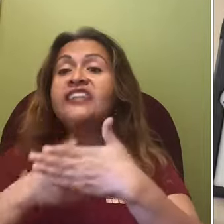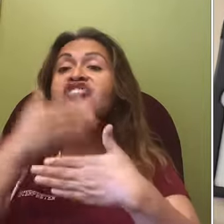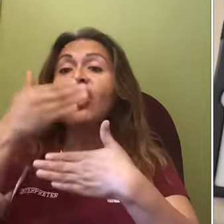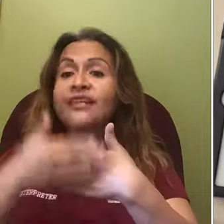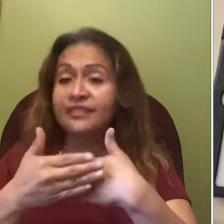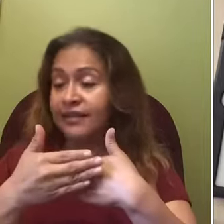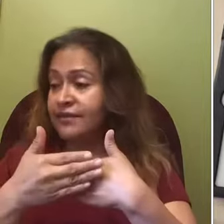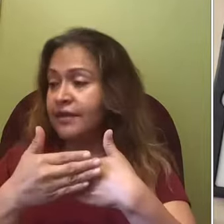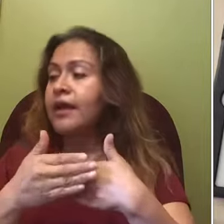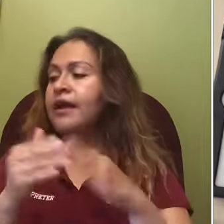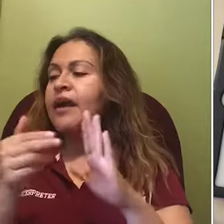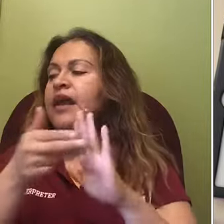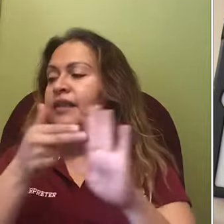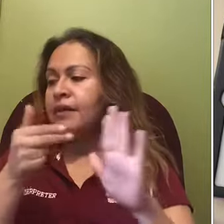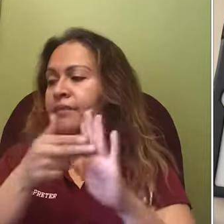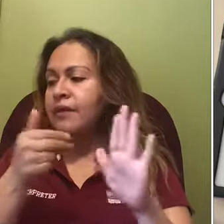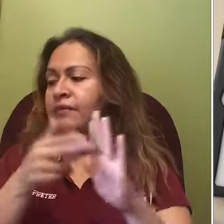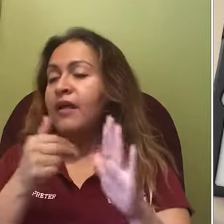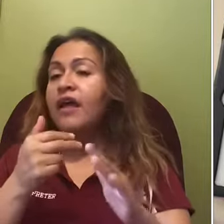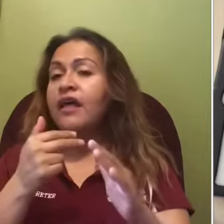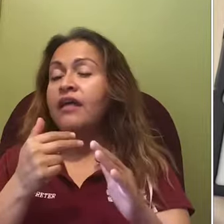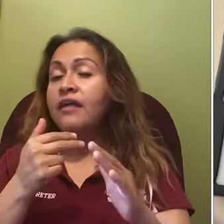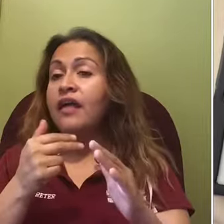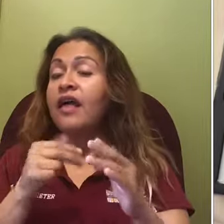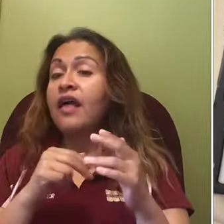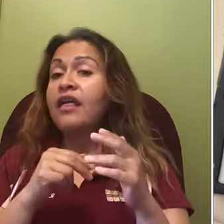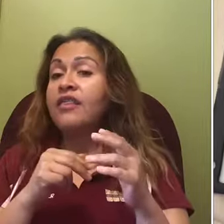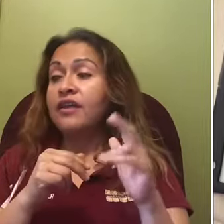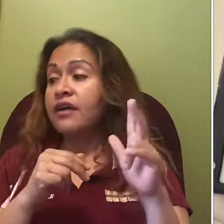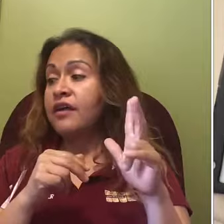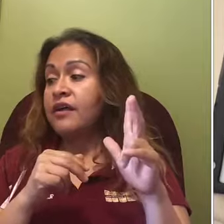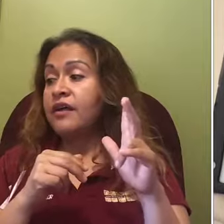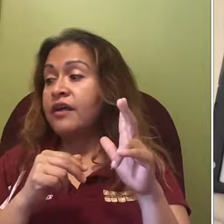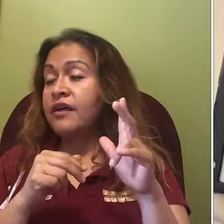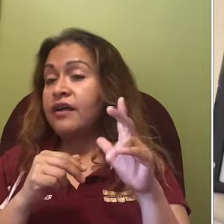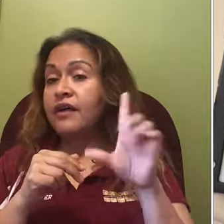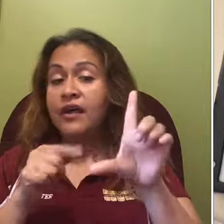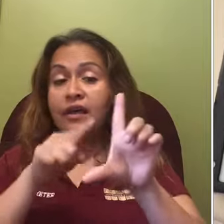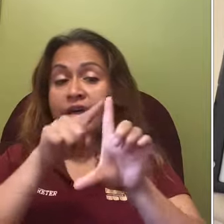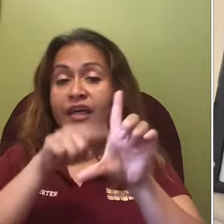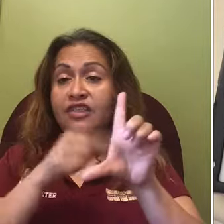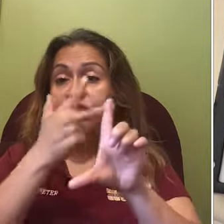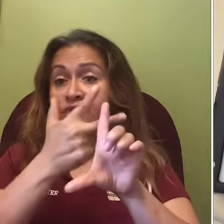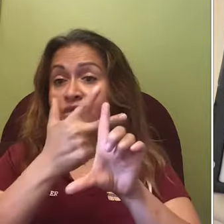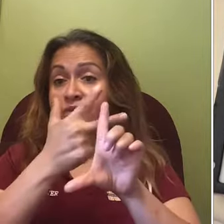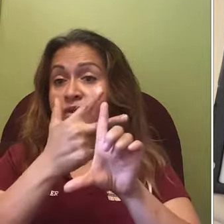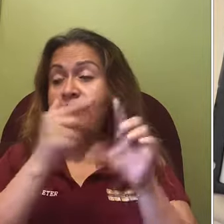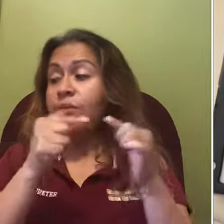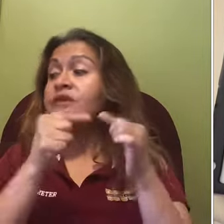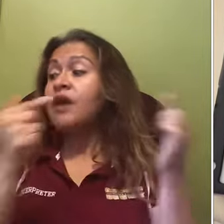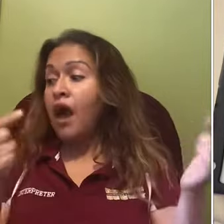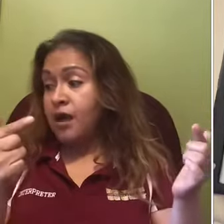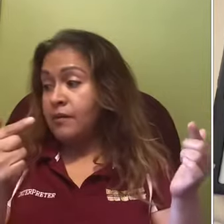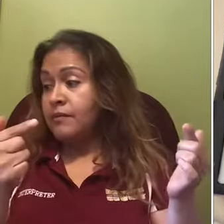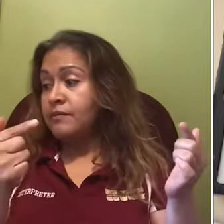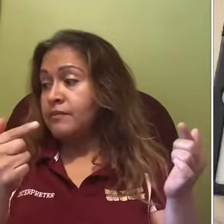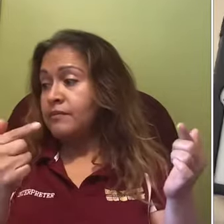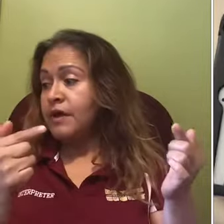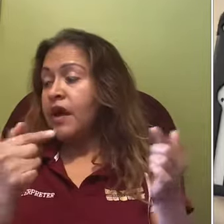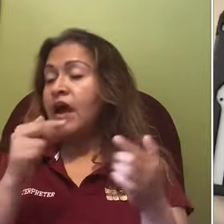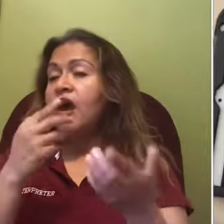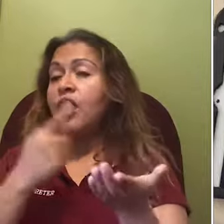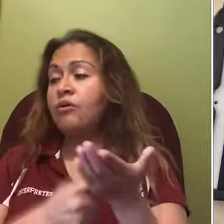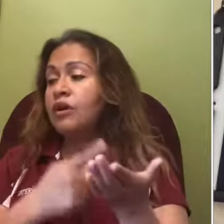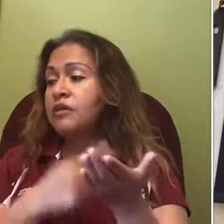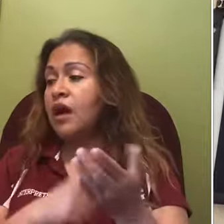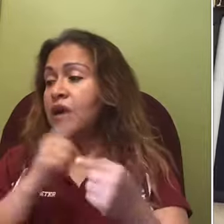them. We already figured out that the 3 was the opposite side. This is the opposite side. And only when we're talking about this angle. When you talk